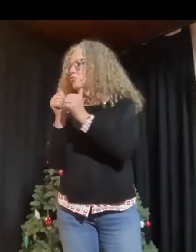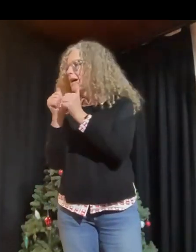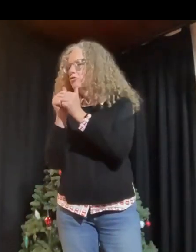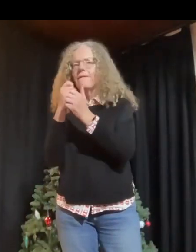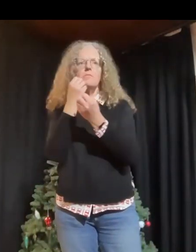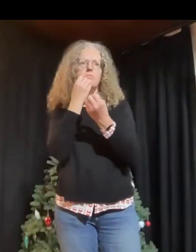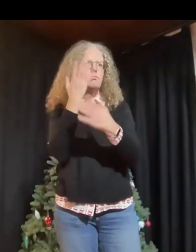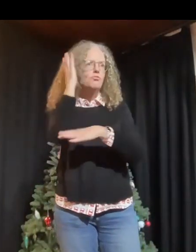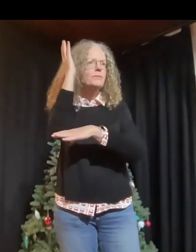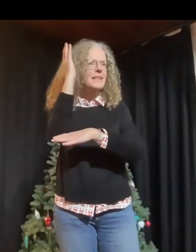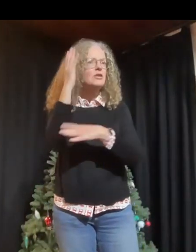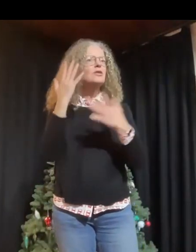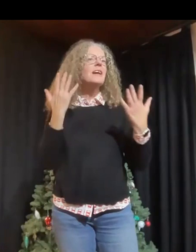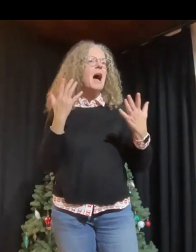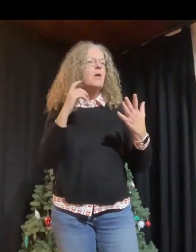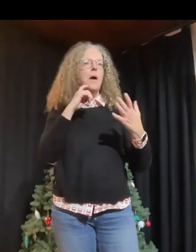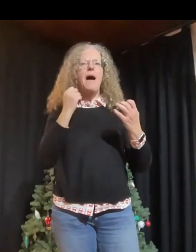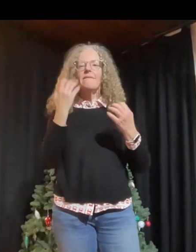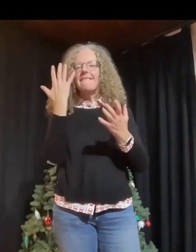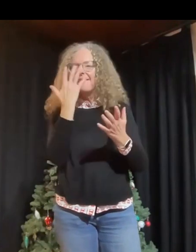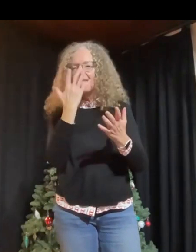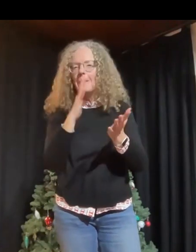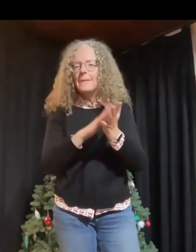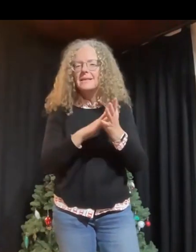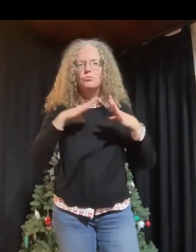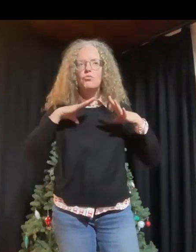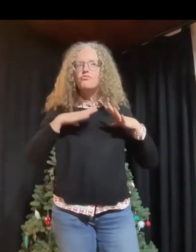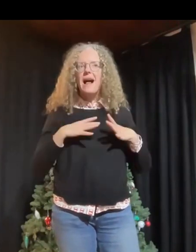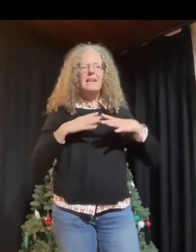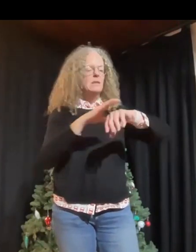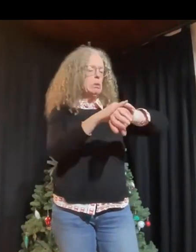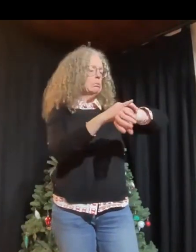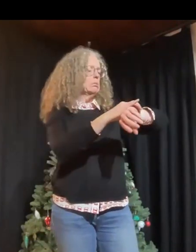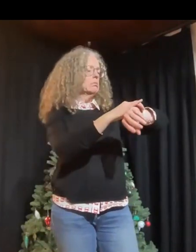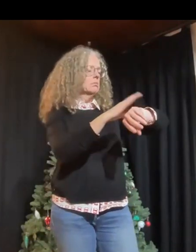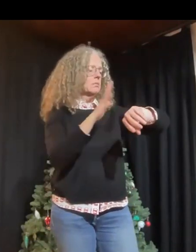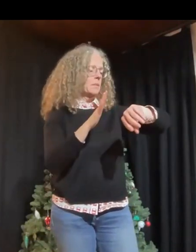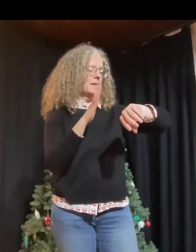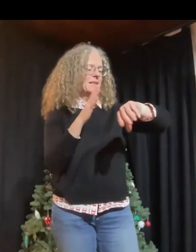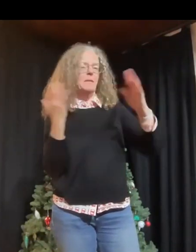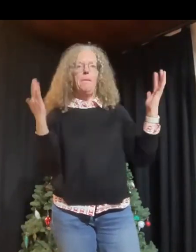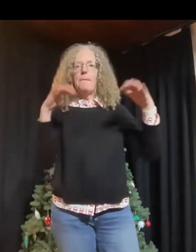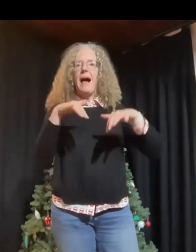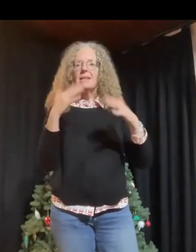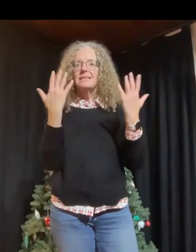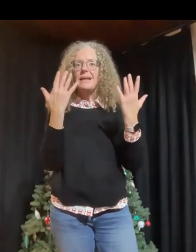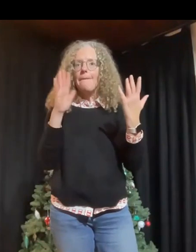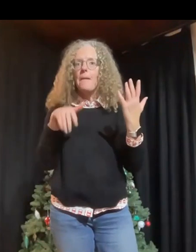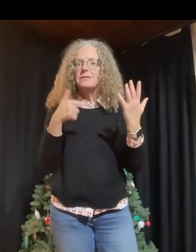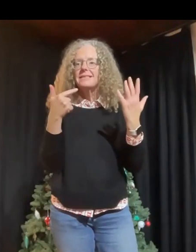Thank you so much to Rob and Rachel for your brilliant presentation. So we're going to have a 15-minute